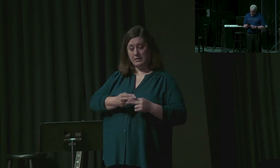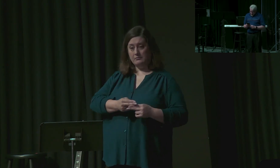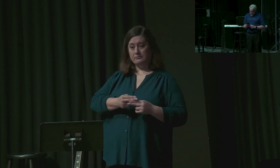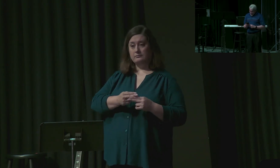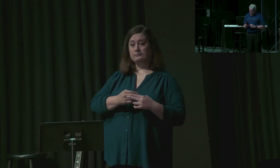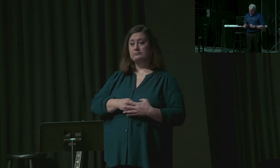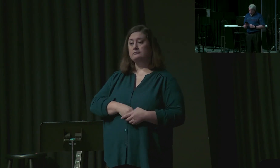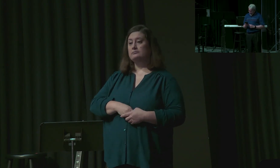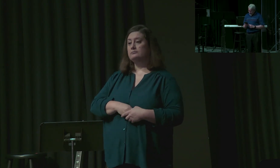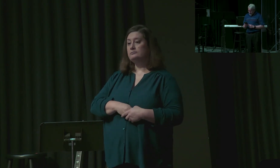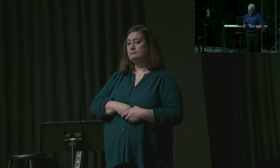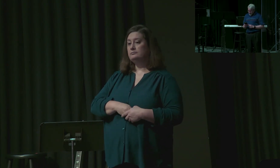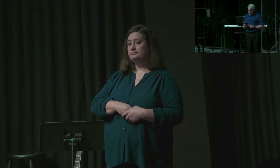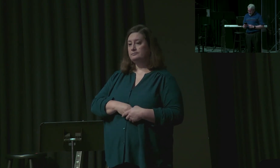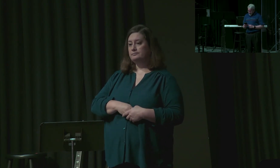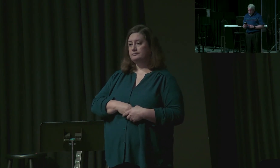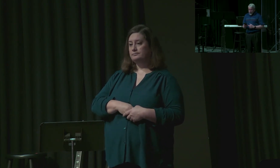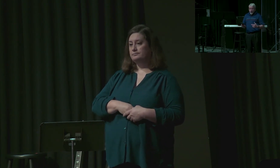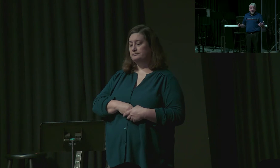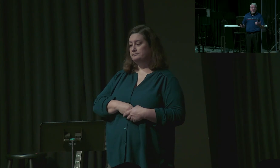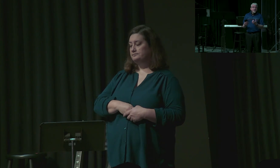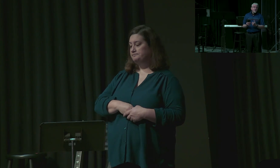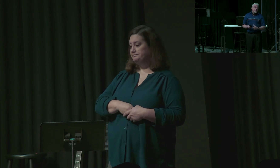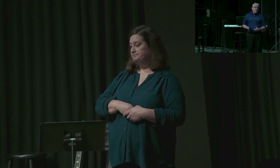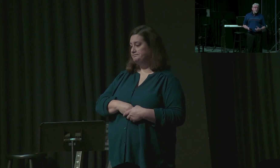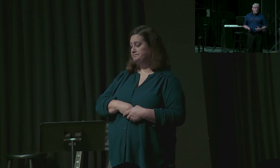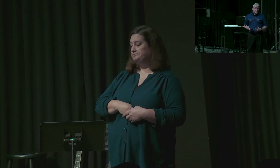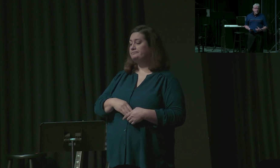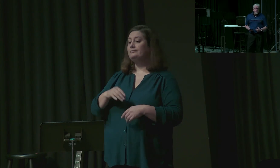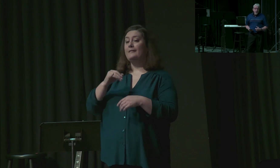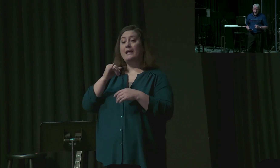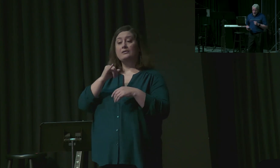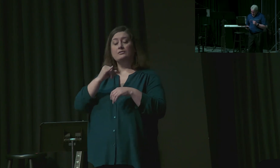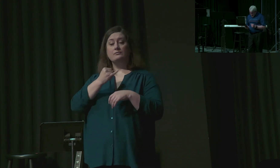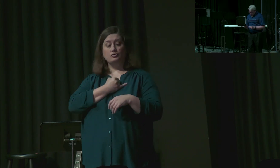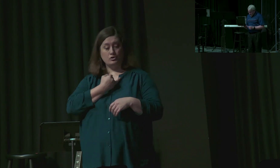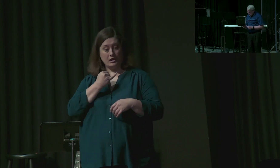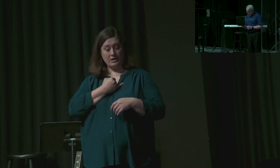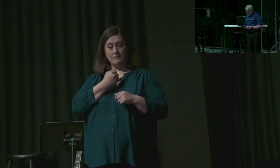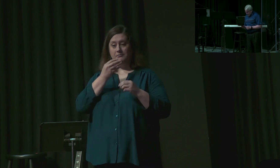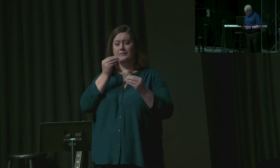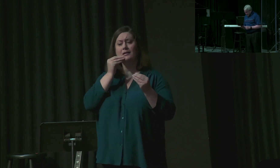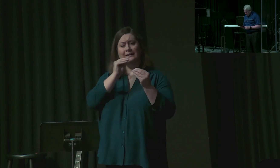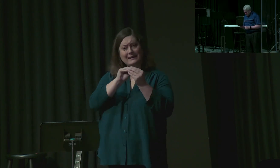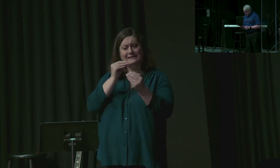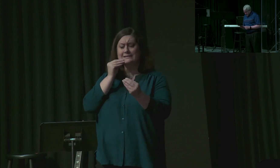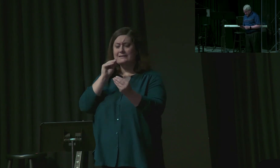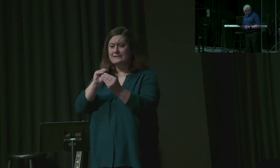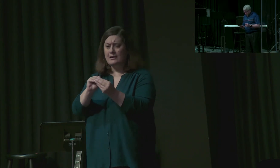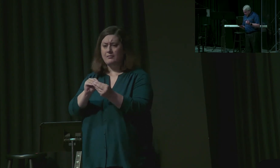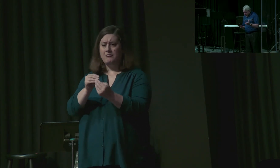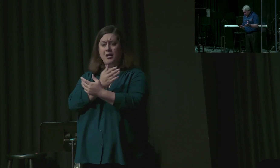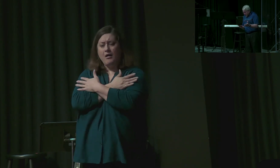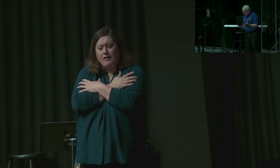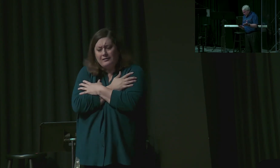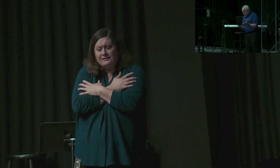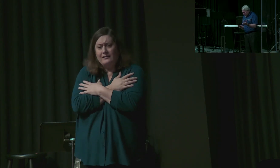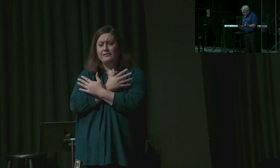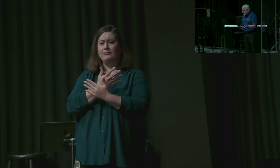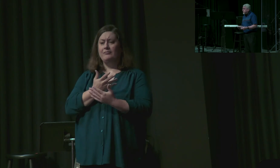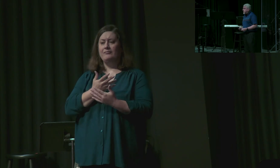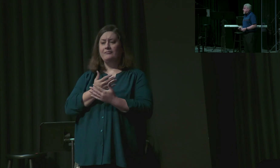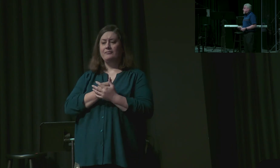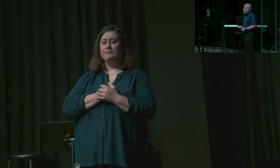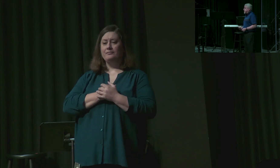he conveys upon them. He kisses them, he hugs them, and he peers